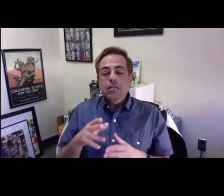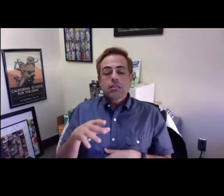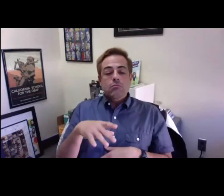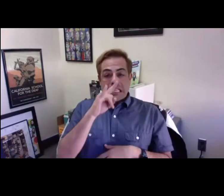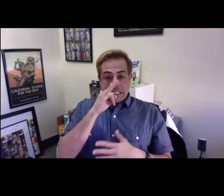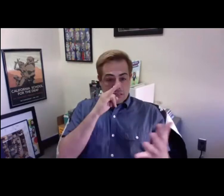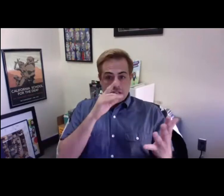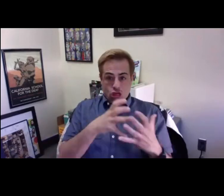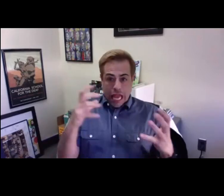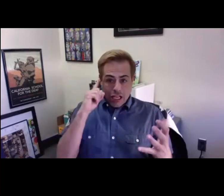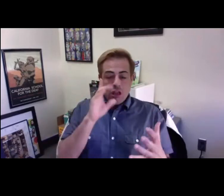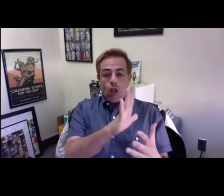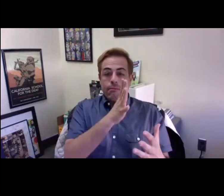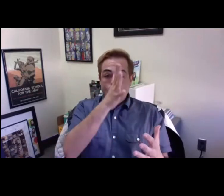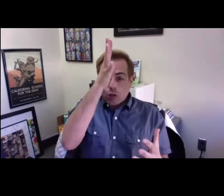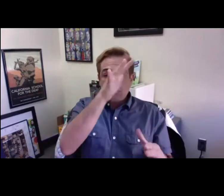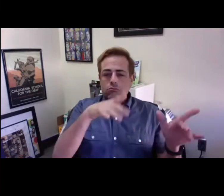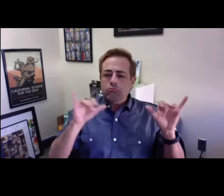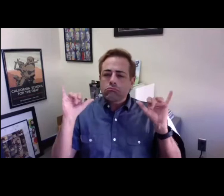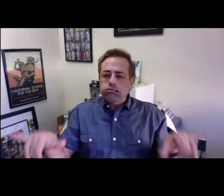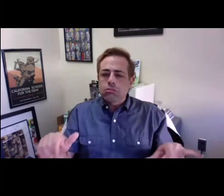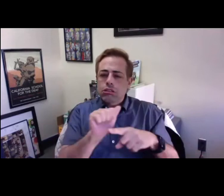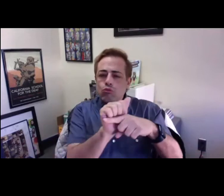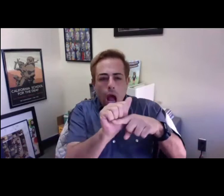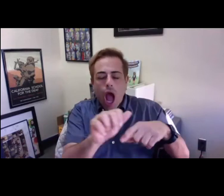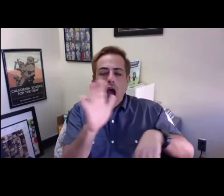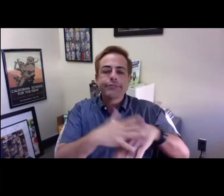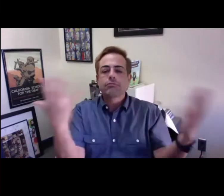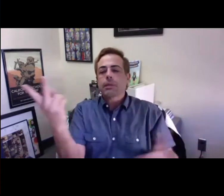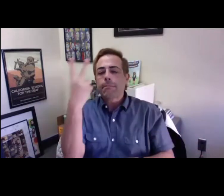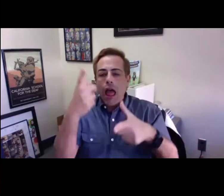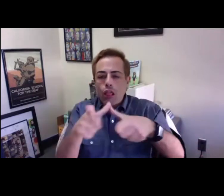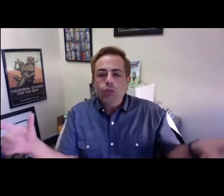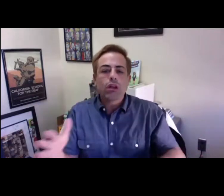this is for everyone involved. So,